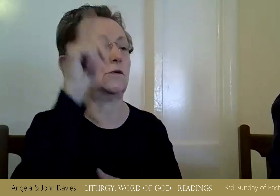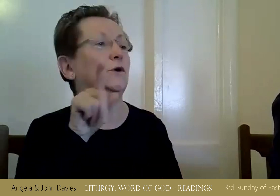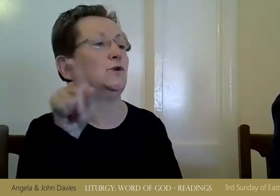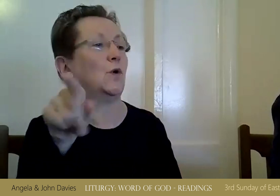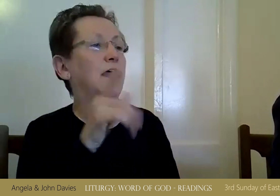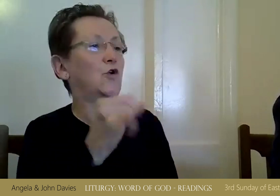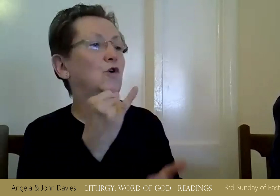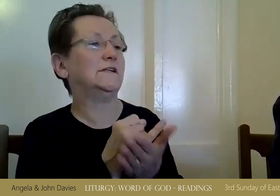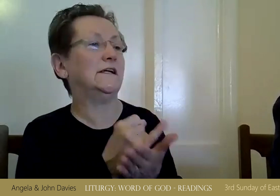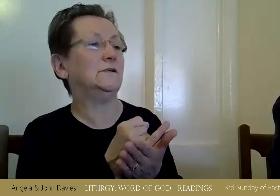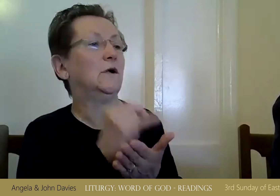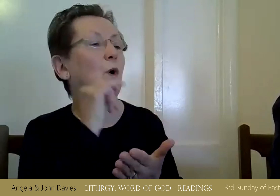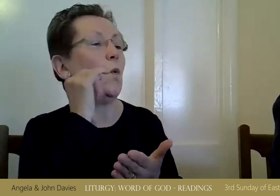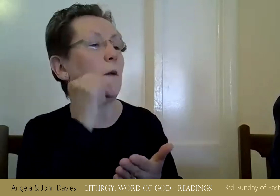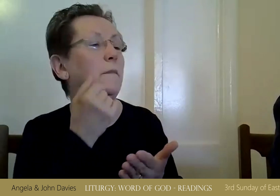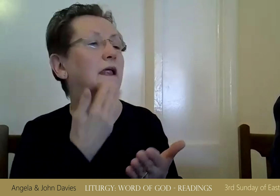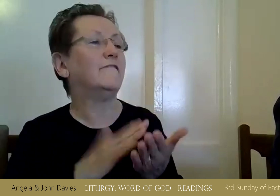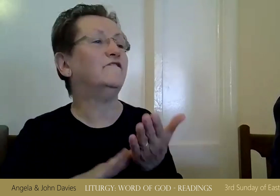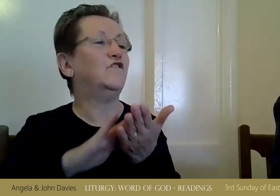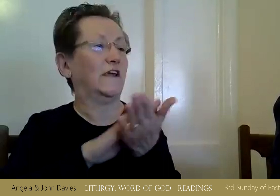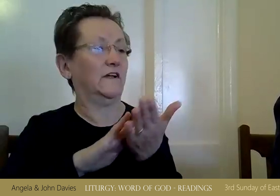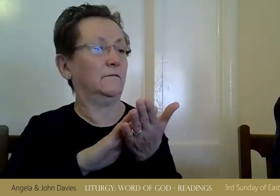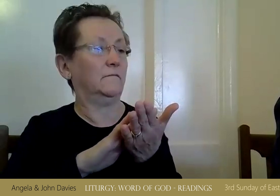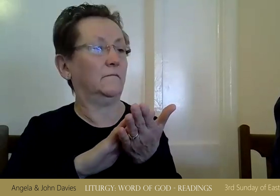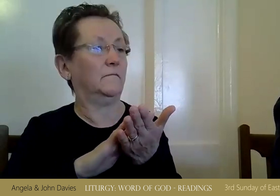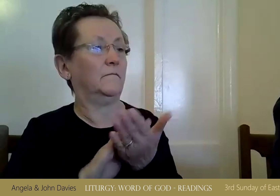so that your sins will be forgiven.